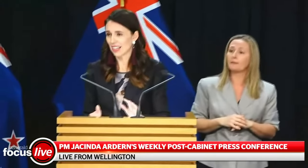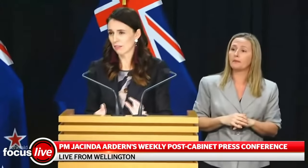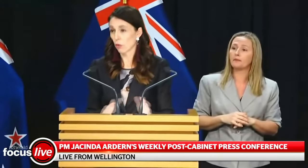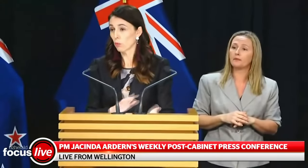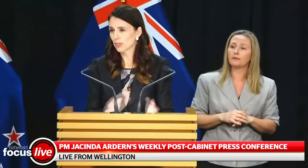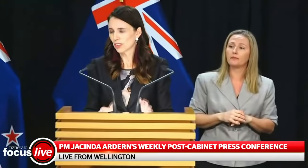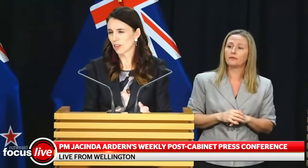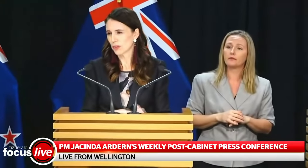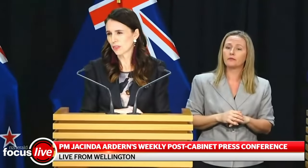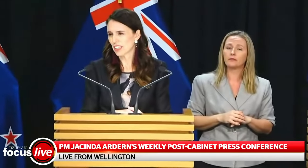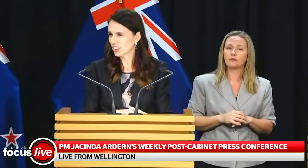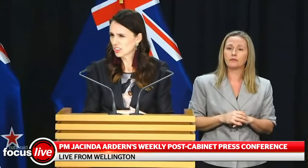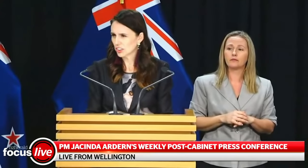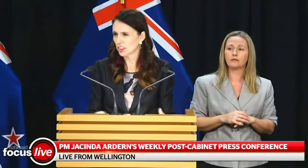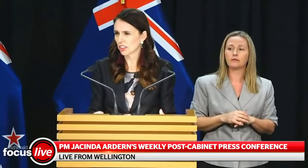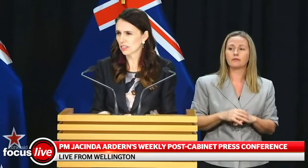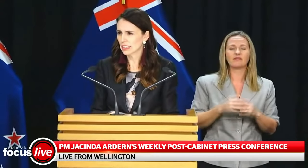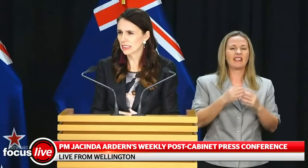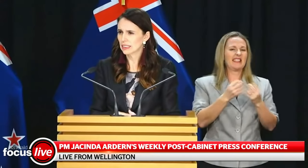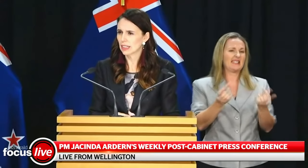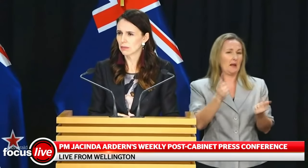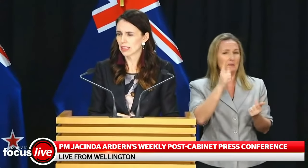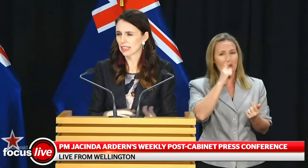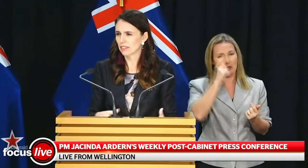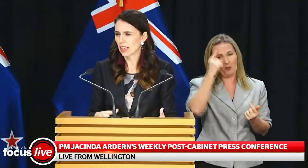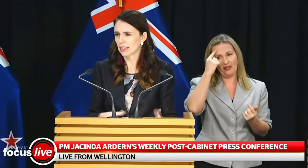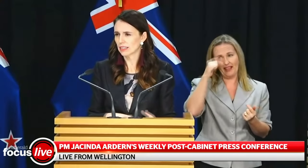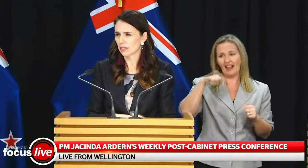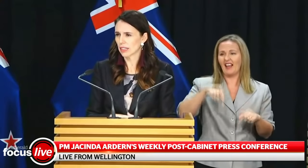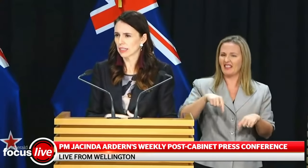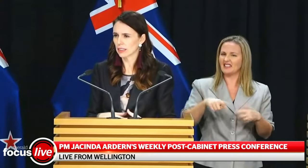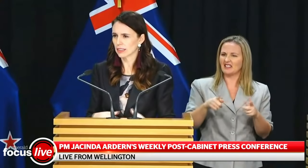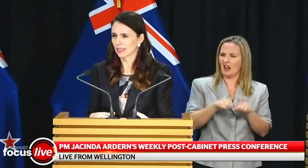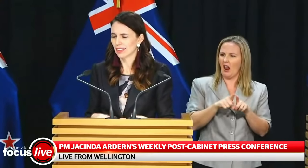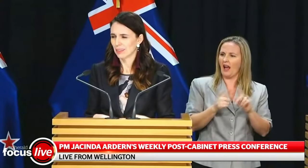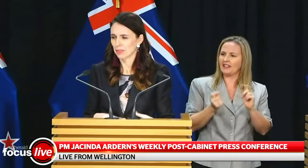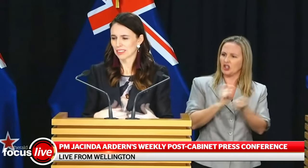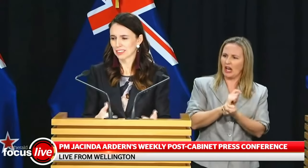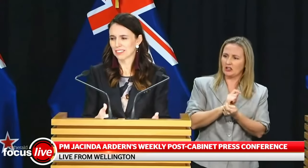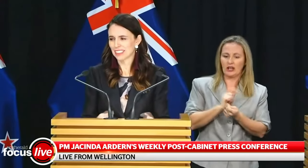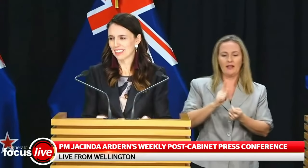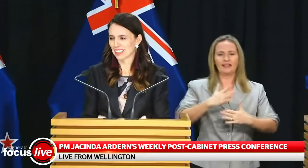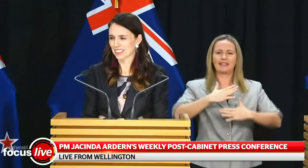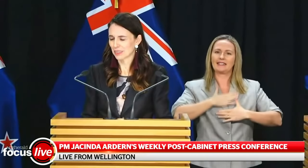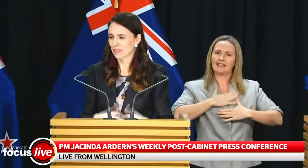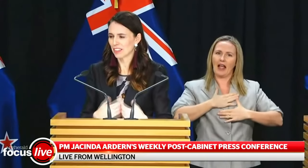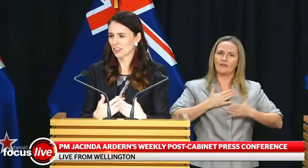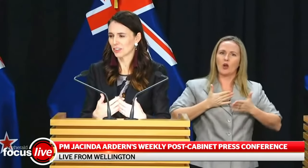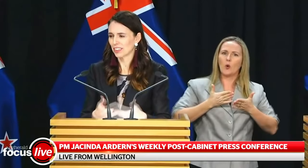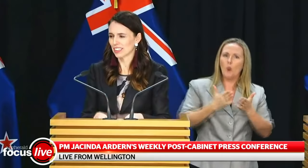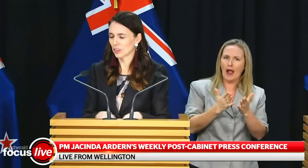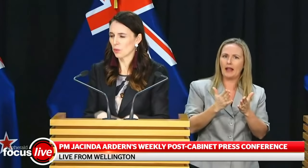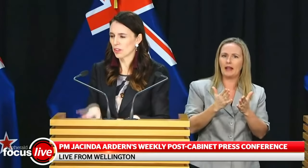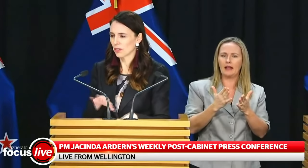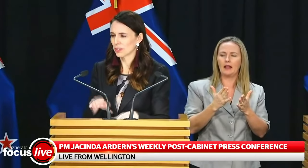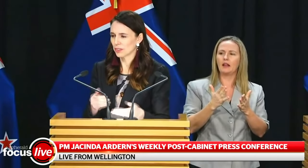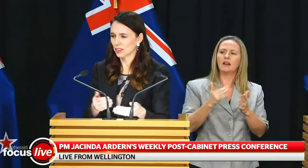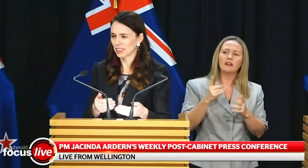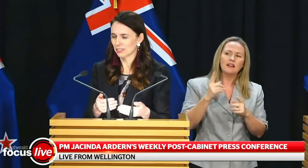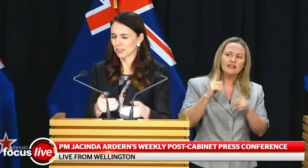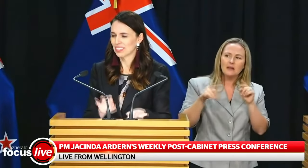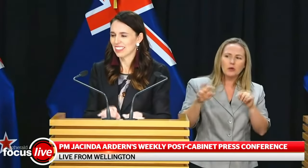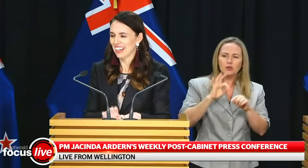these are forms of alterations just generally. They're safeguards that regardless, because as I've said, actually some of the issue is not when you go